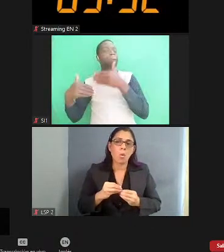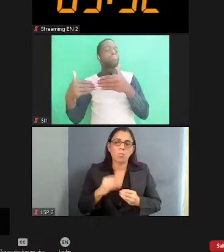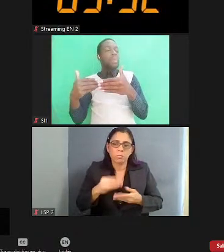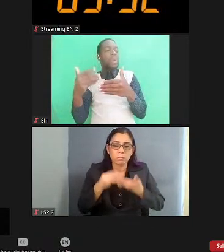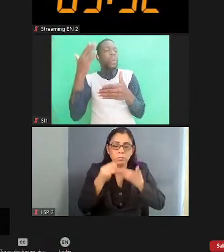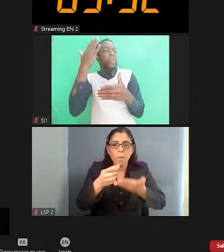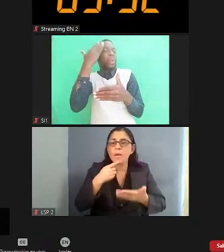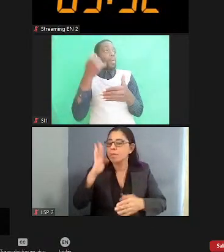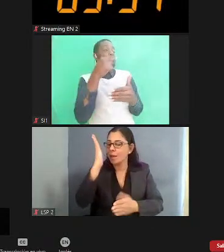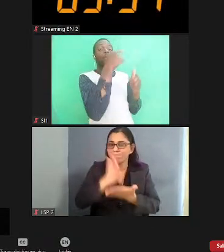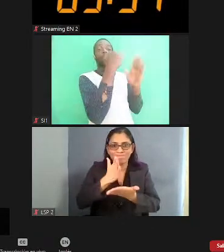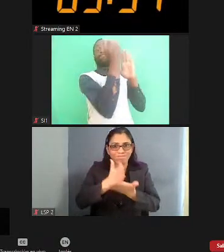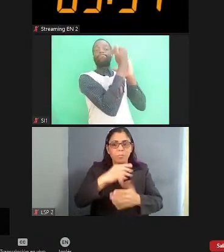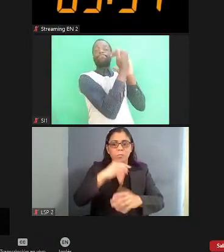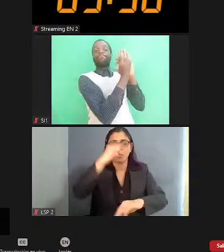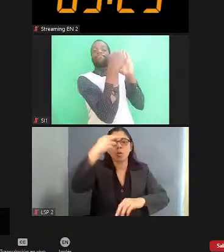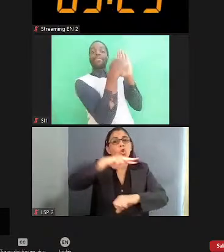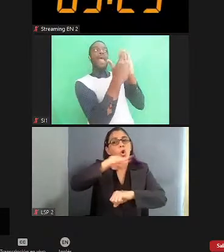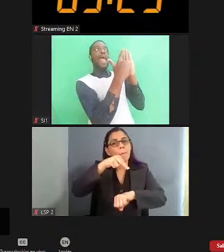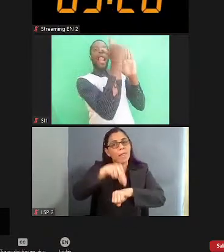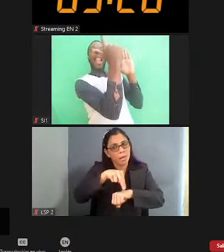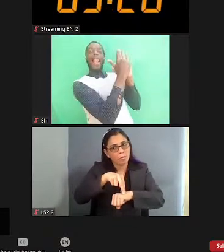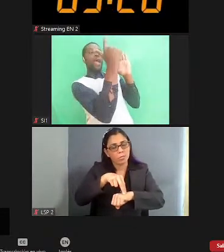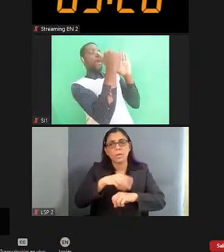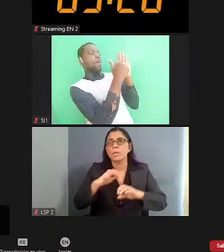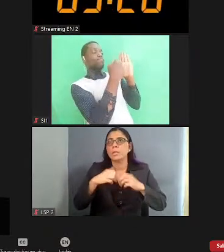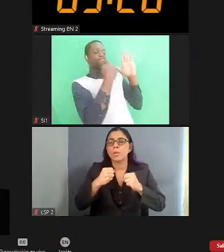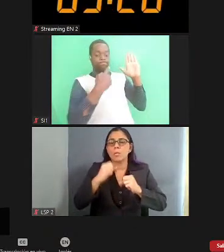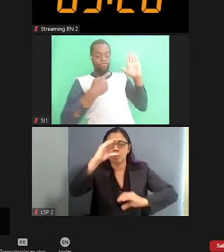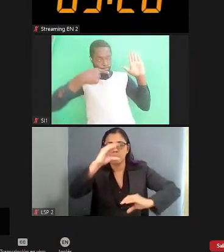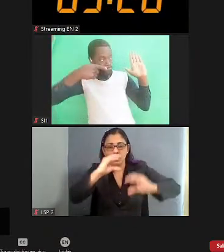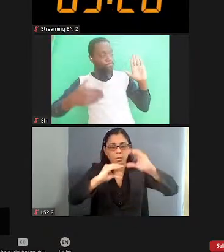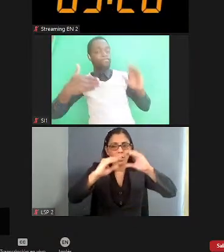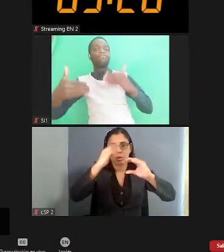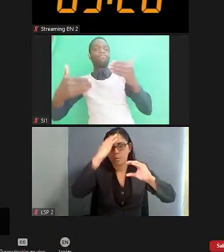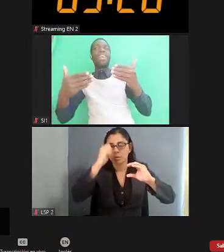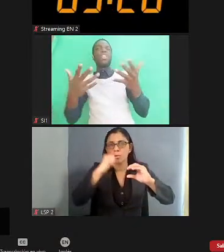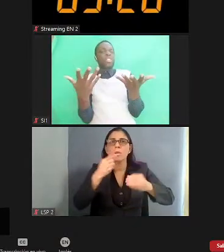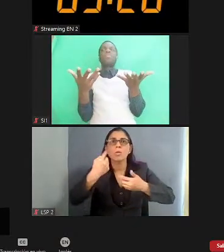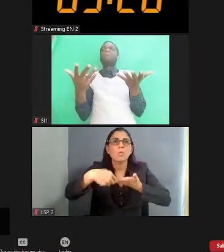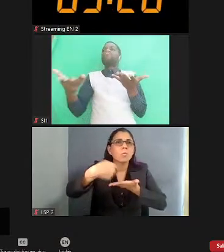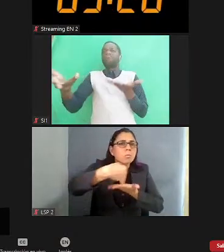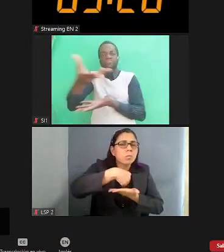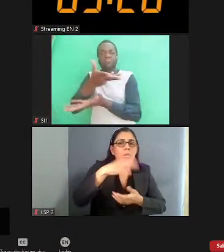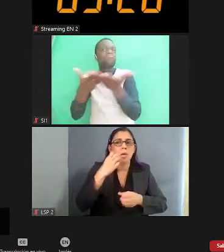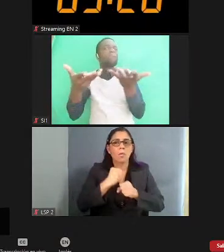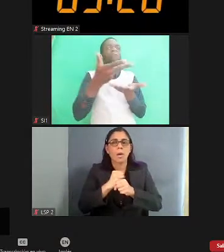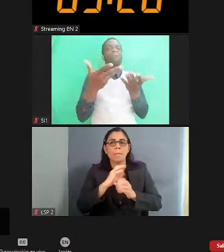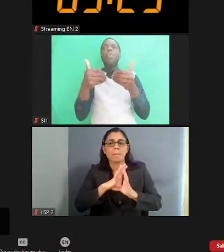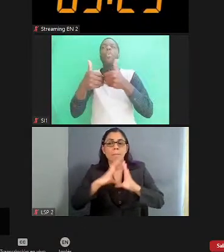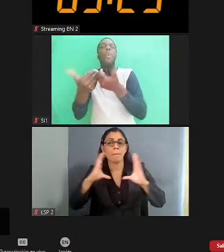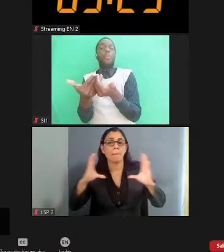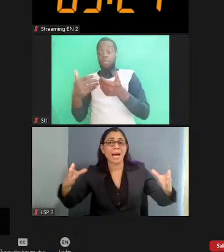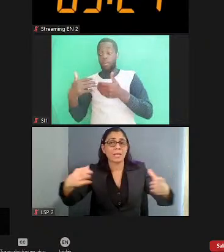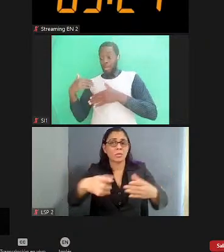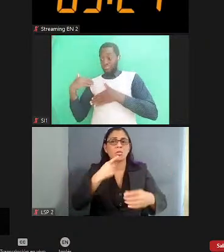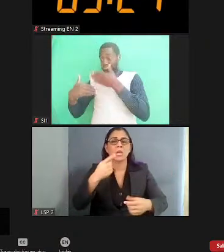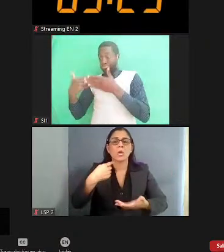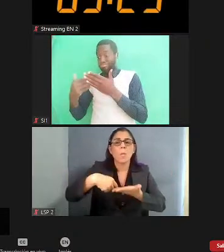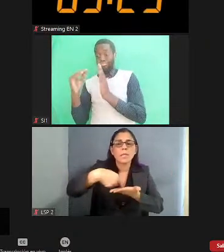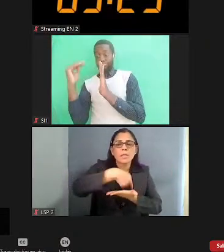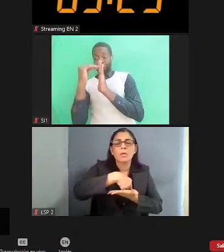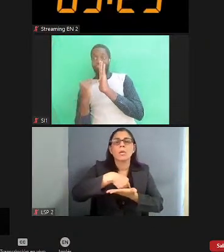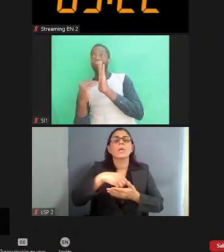it was a regulatory mandate by nan anton says building these dialogue spaces even before having the